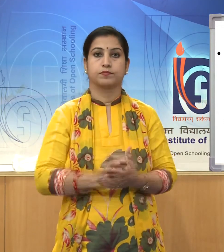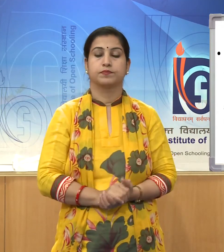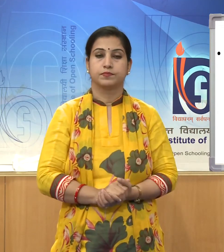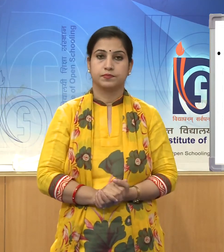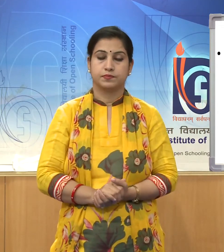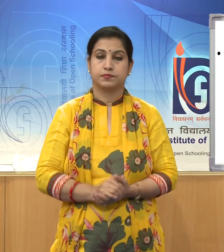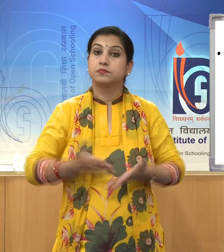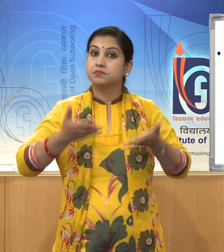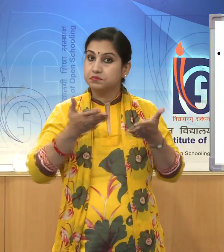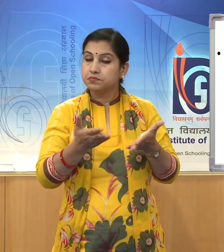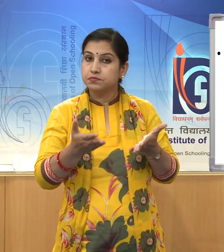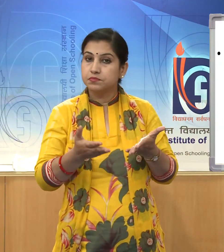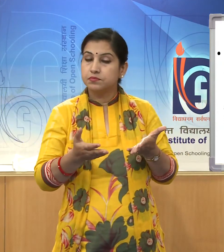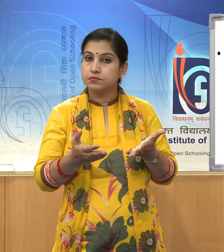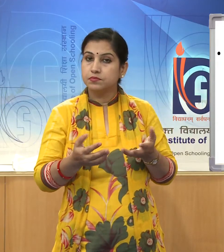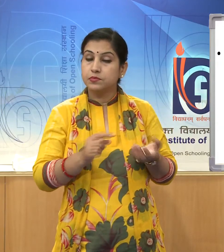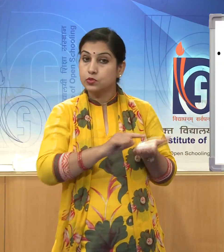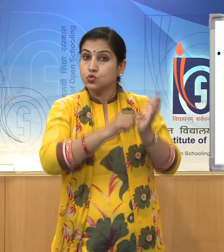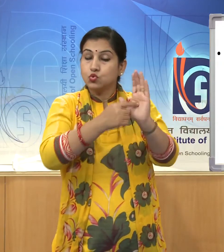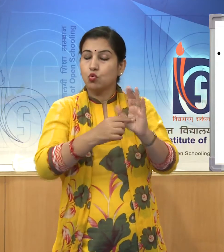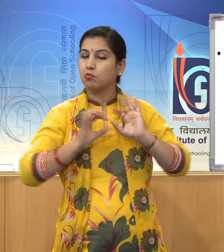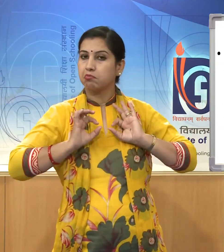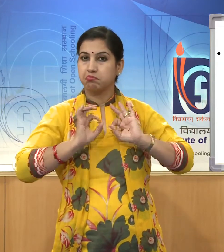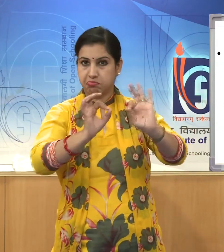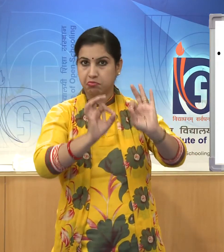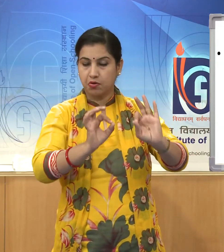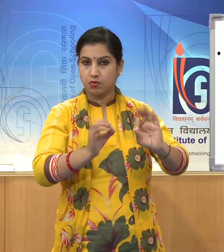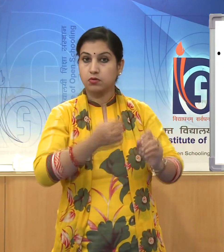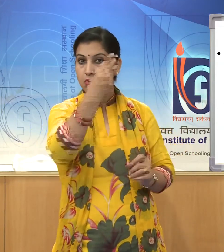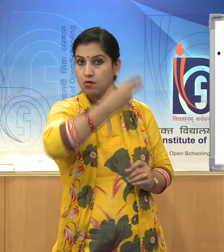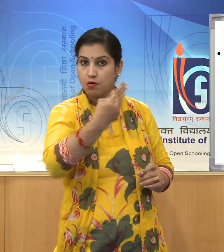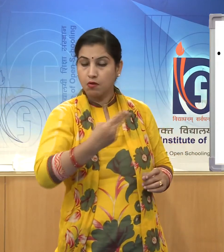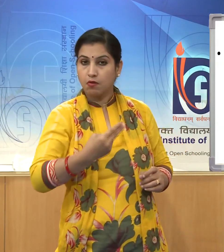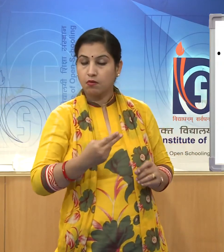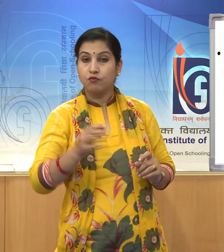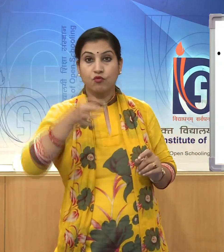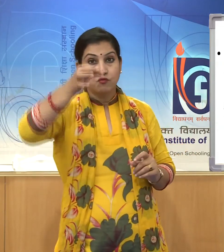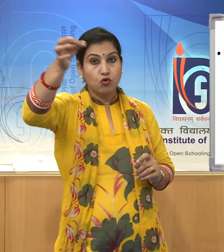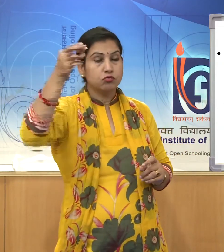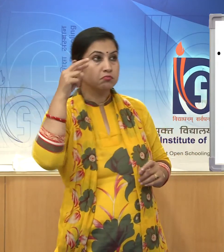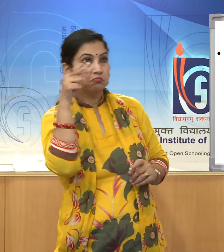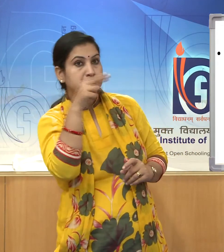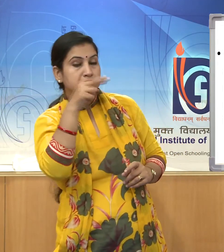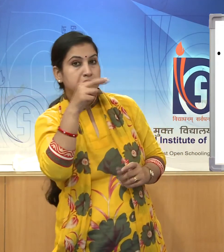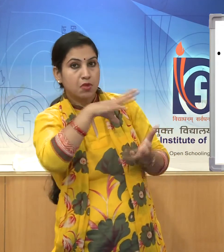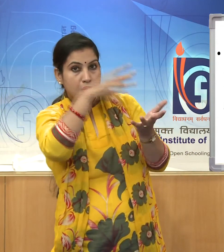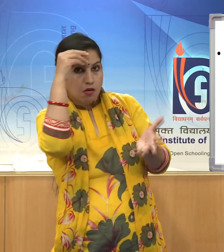Have left remarkable works for the future generation of